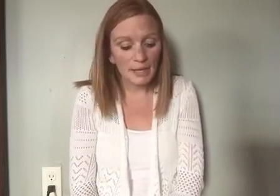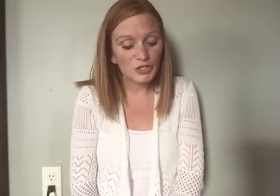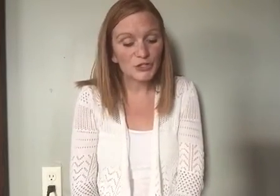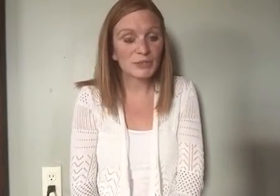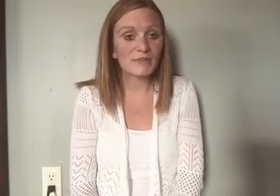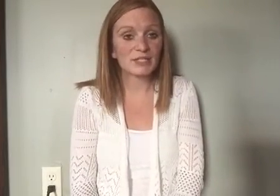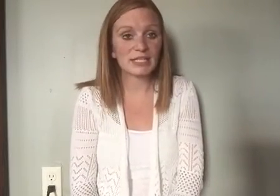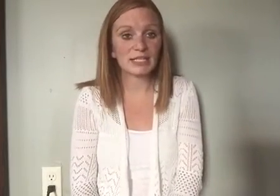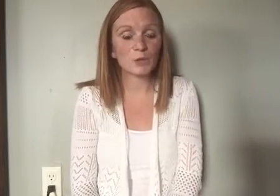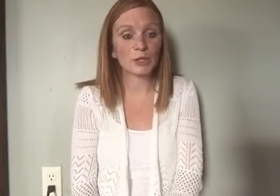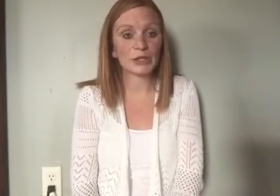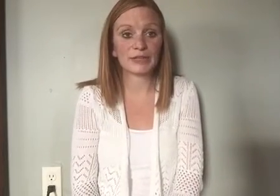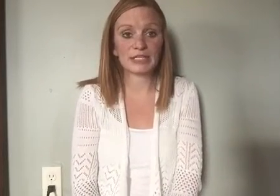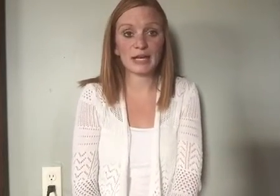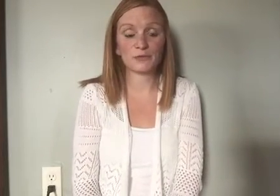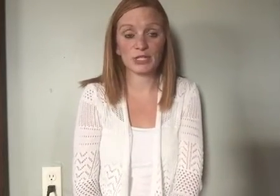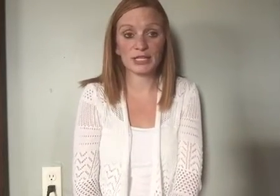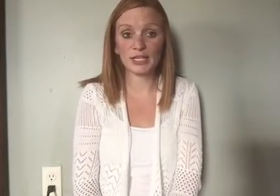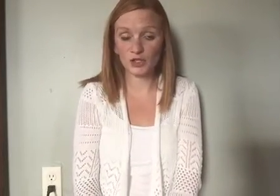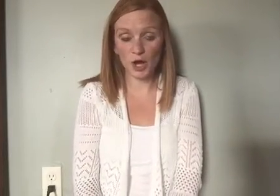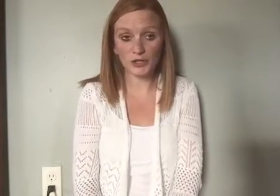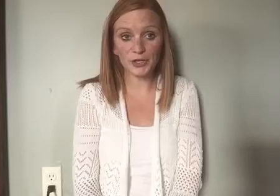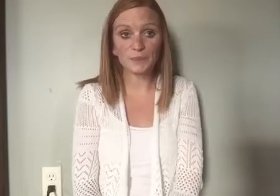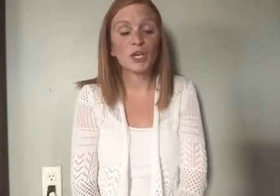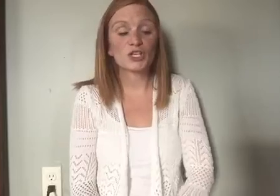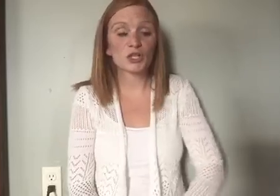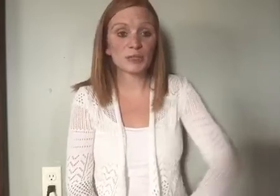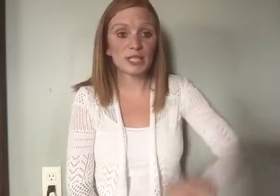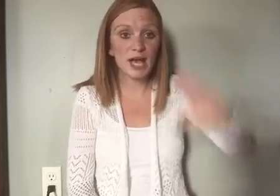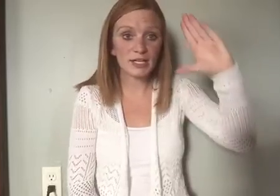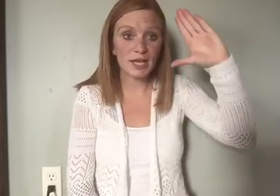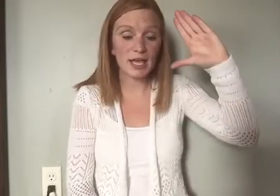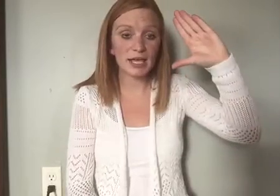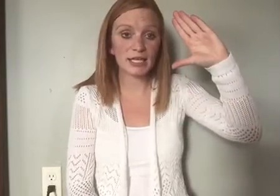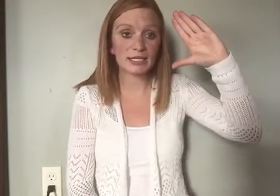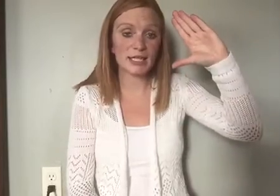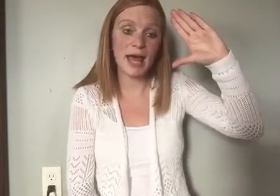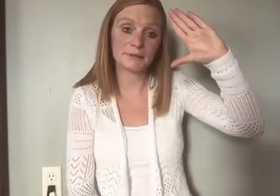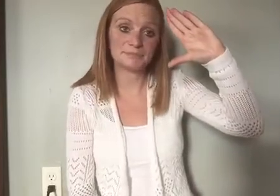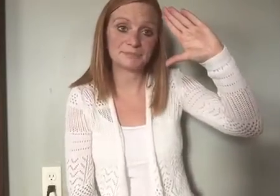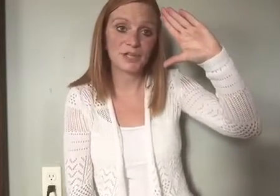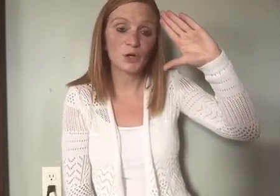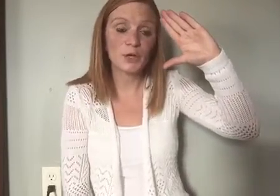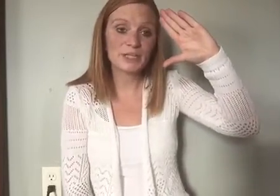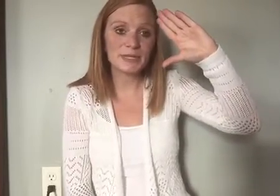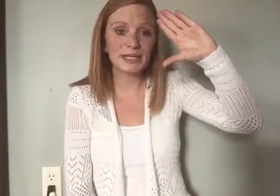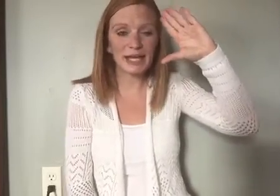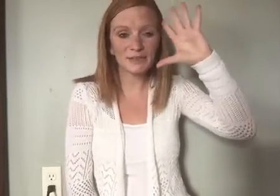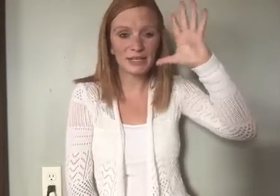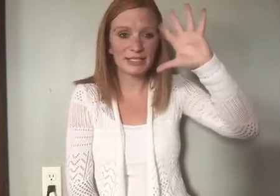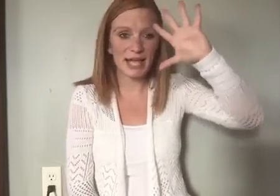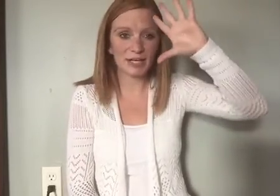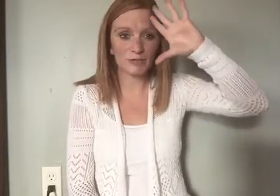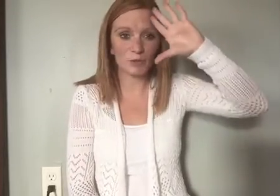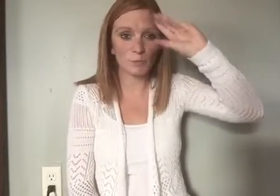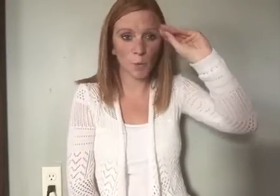Page 217, we learn the sign for son and daughter. So son is going to be kind of like the sign for